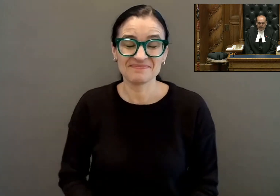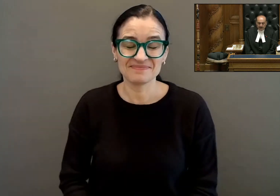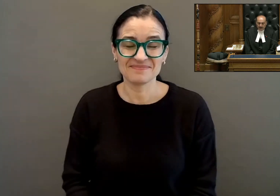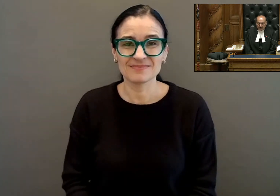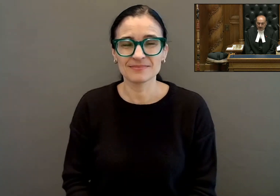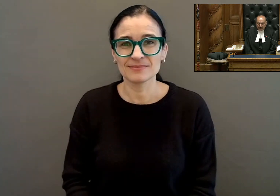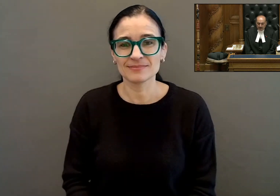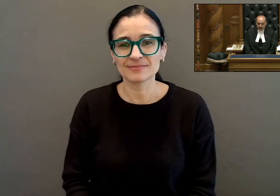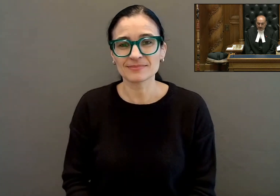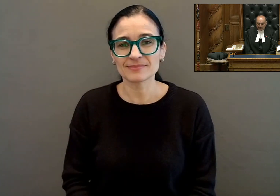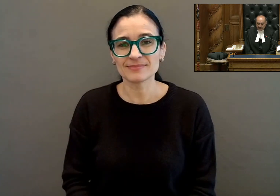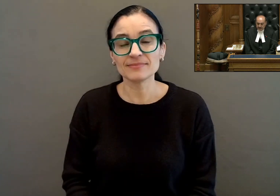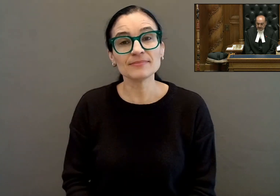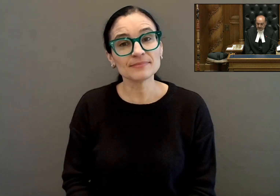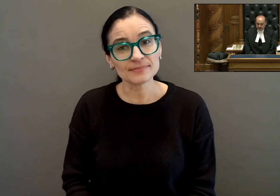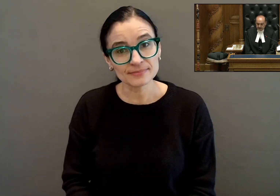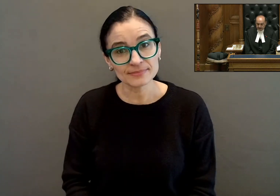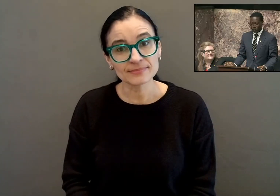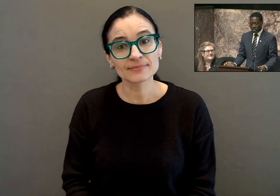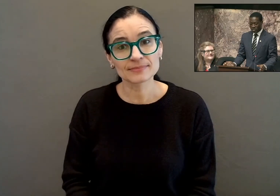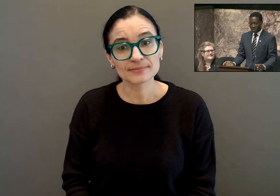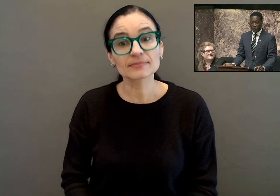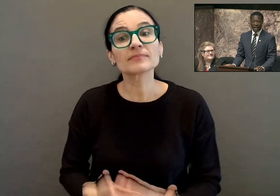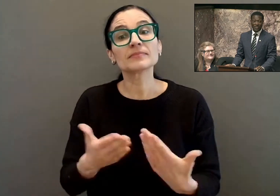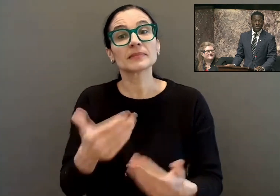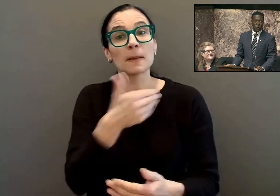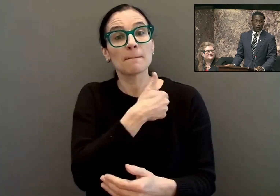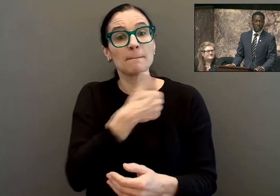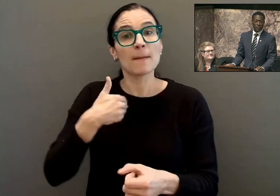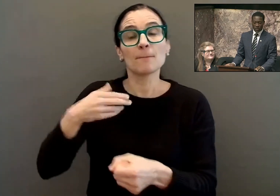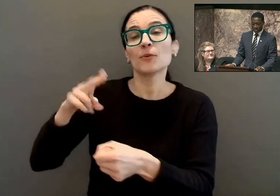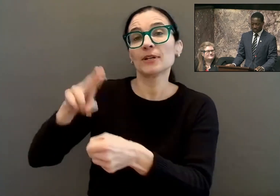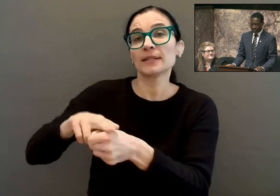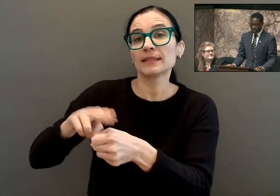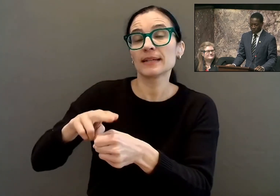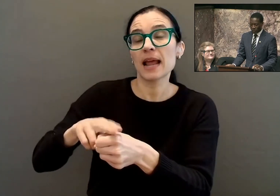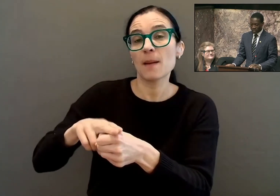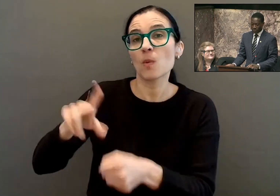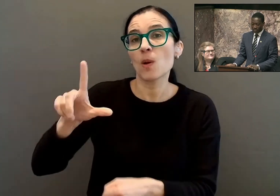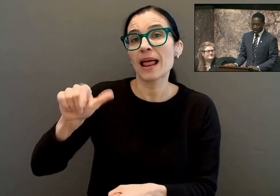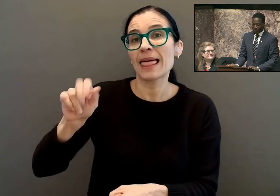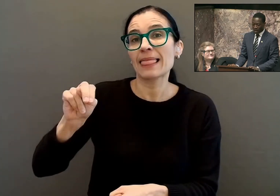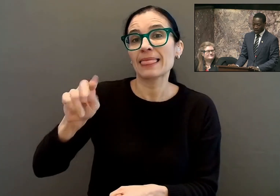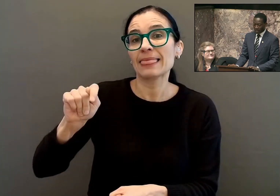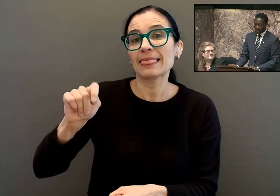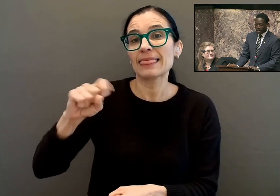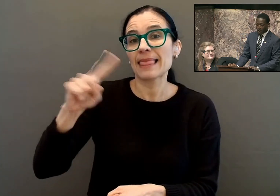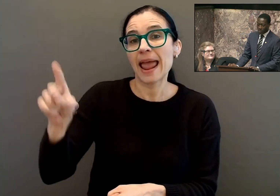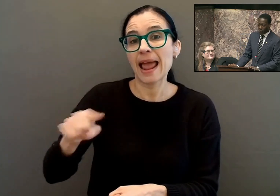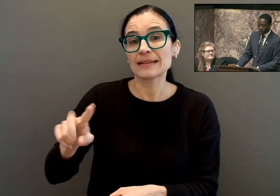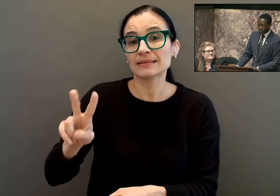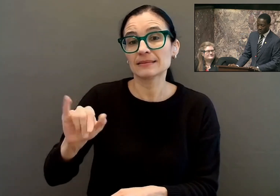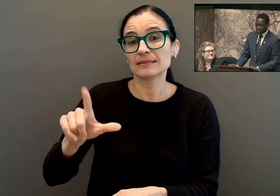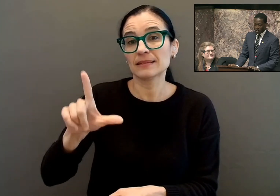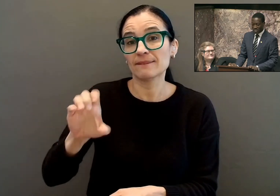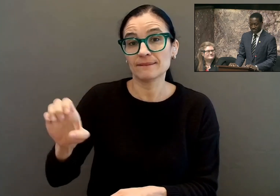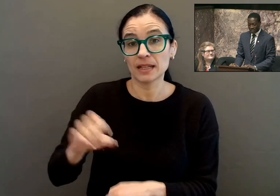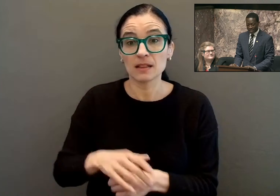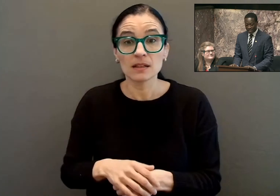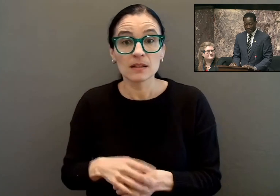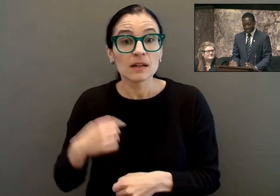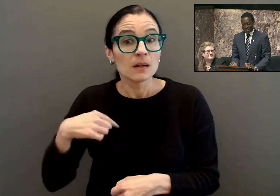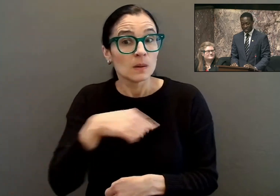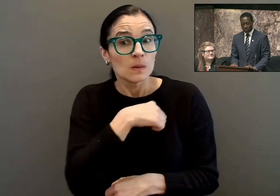Member for Nanaimo-Lansdale. Mr. Speaker, British Columbia has a choice. We can lead or we can be left behind. A port strategy